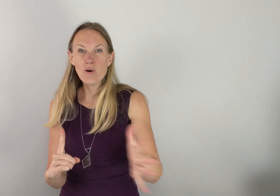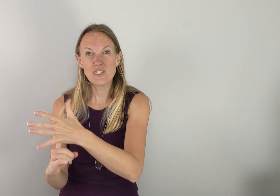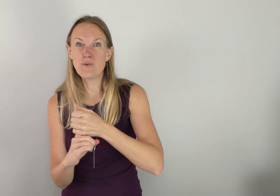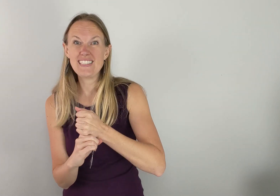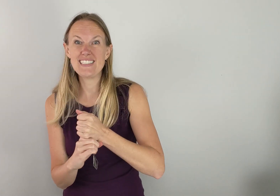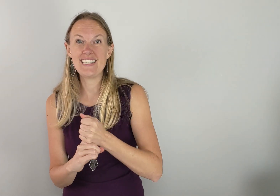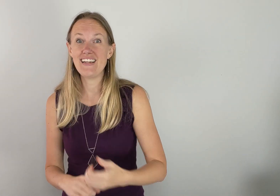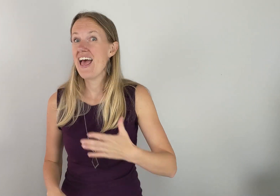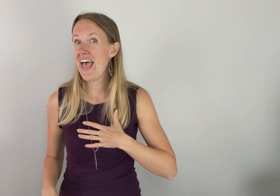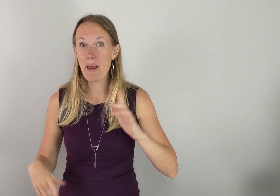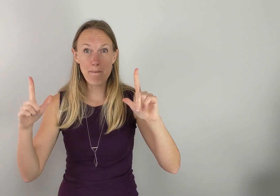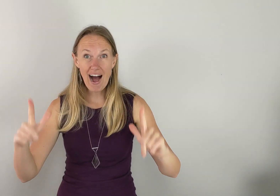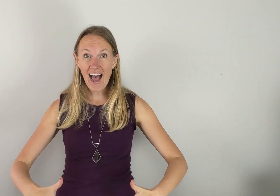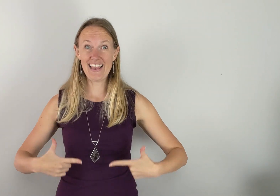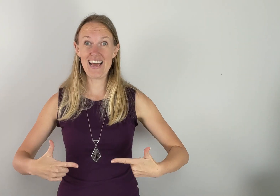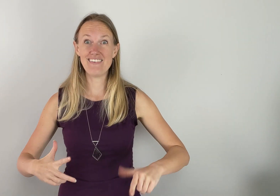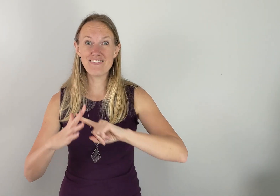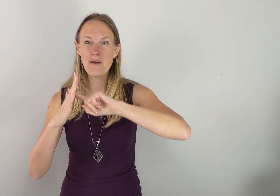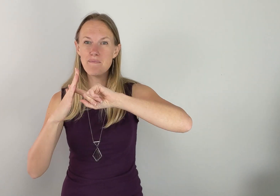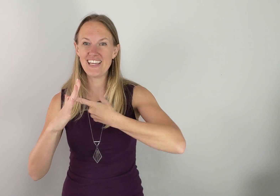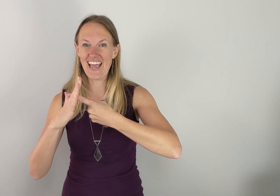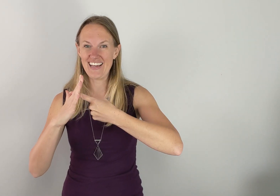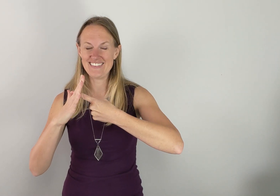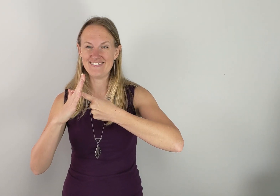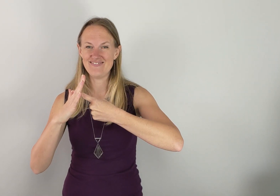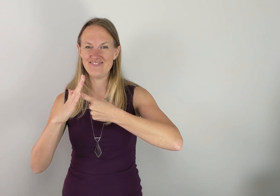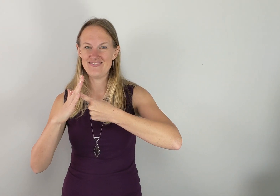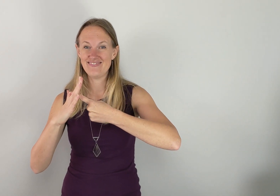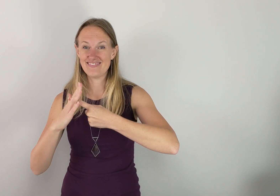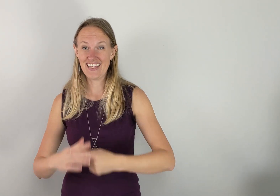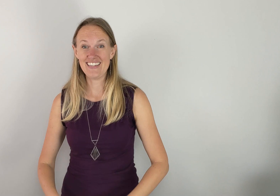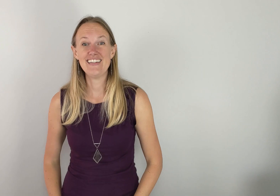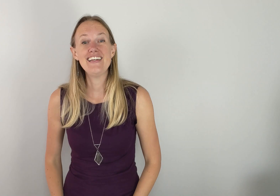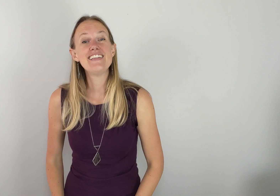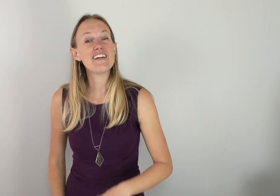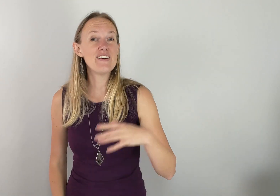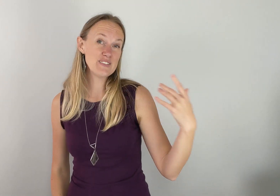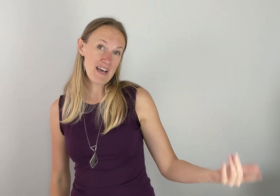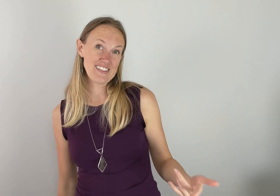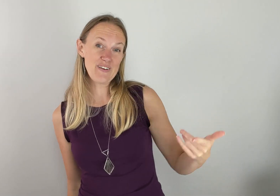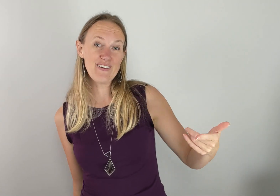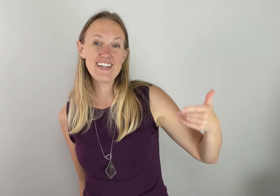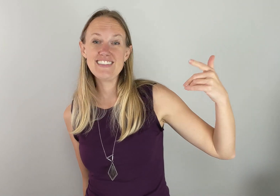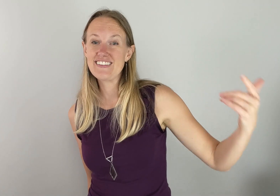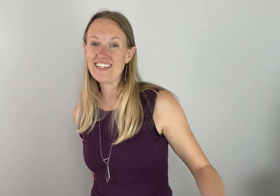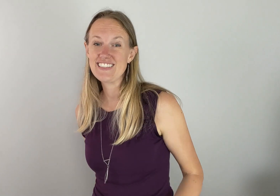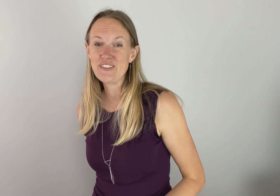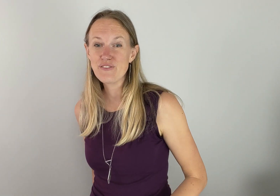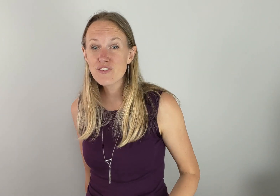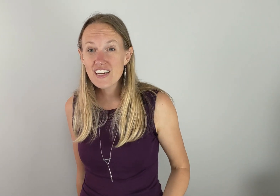was arrested and my life began. Okay. Then it goes back to the chorus, your grace so